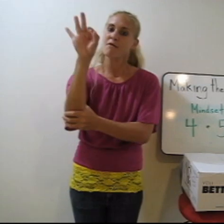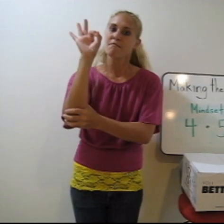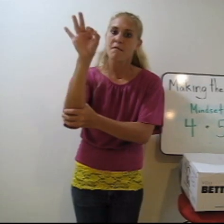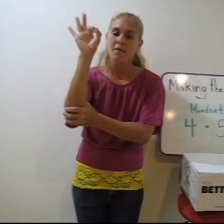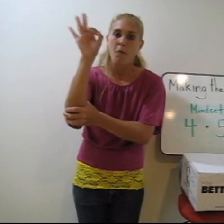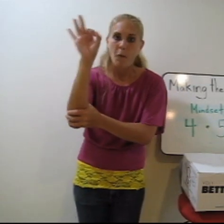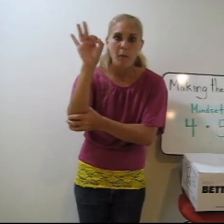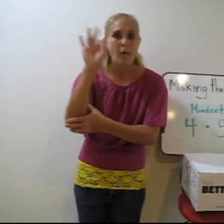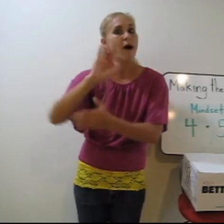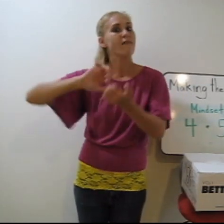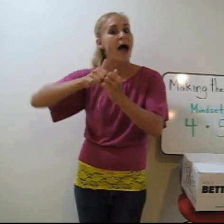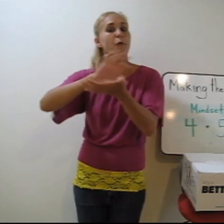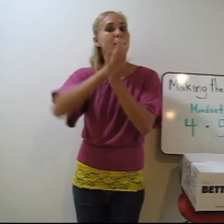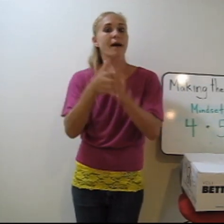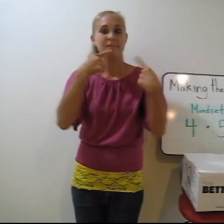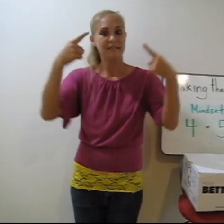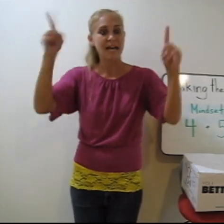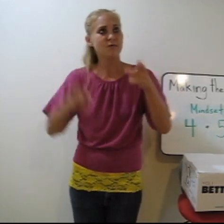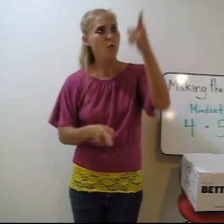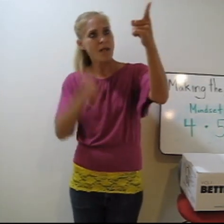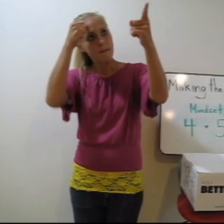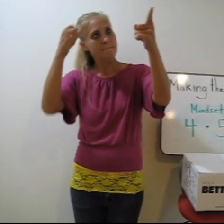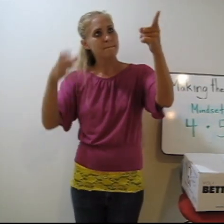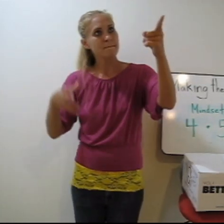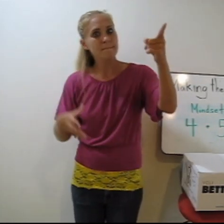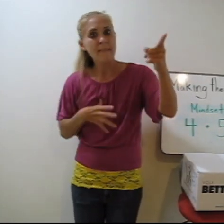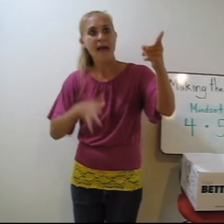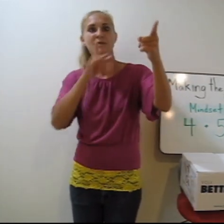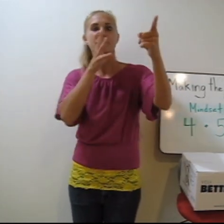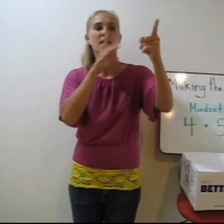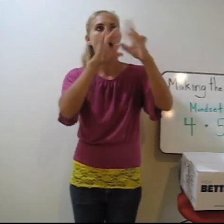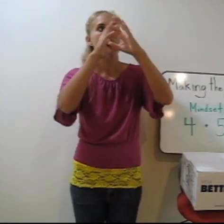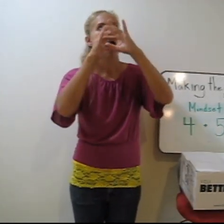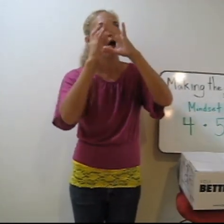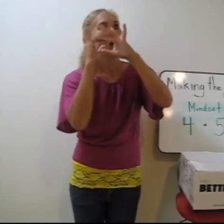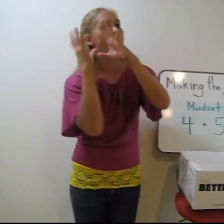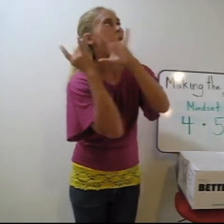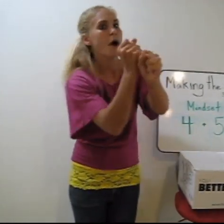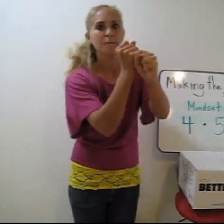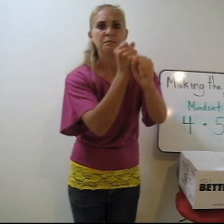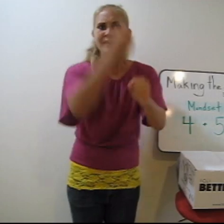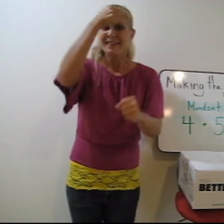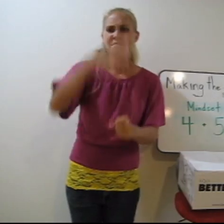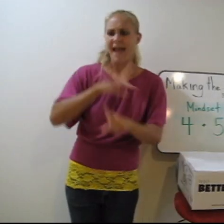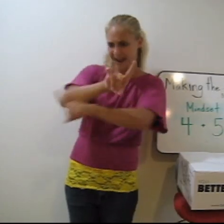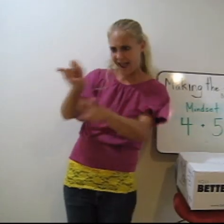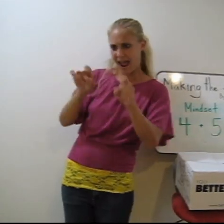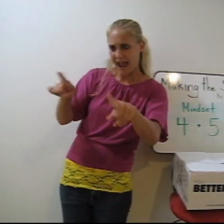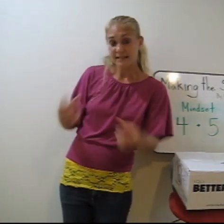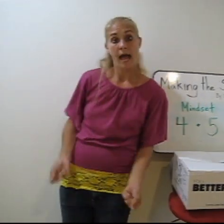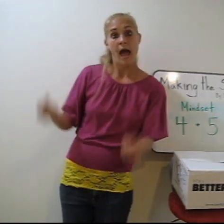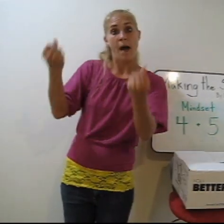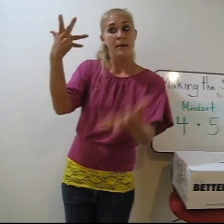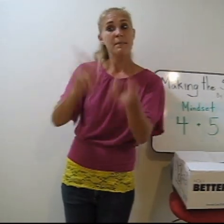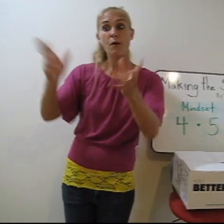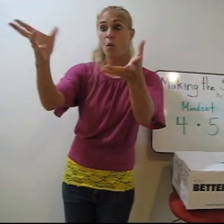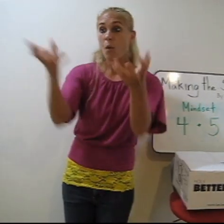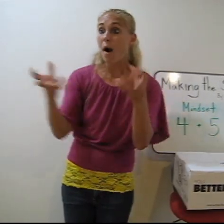success. What he said riveted me. Jim Rohn asked the audience, how many people want more? I thought,